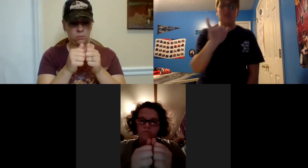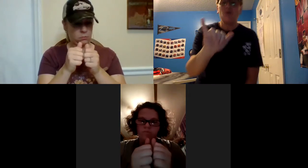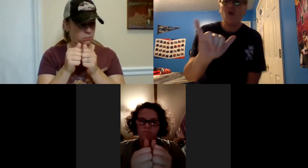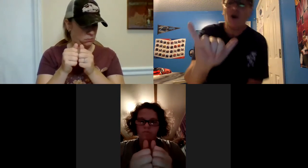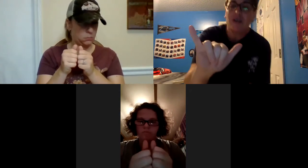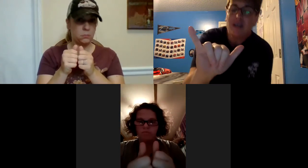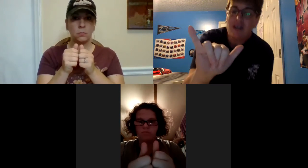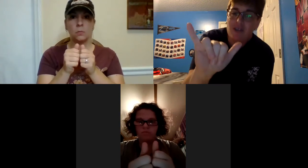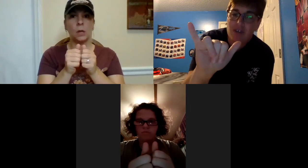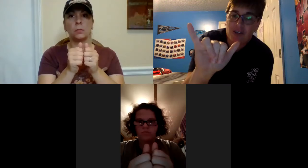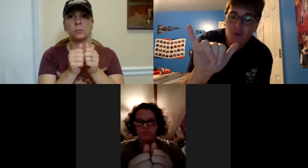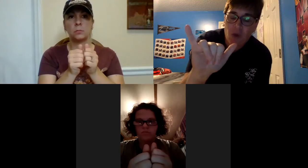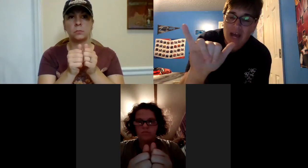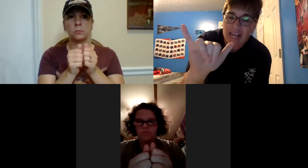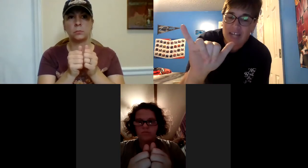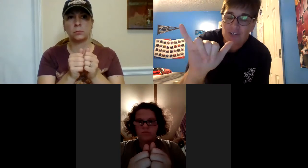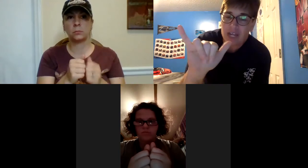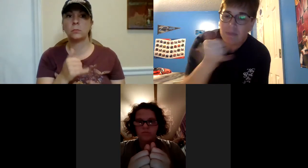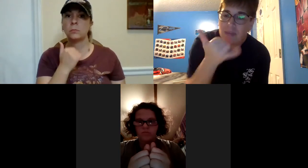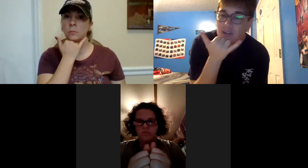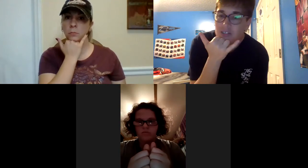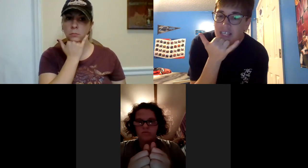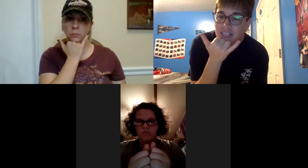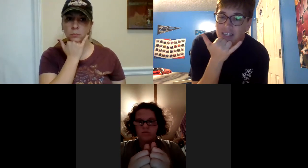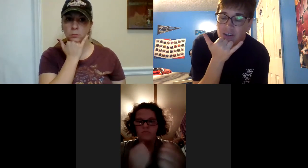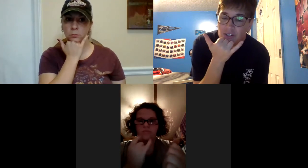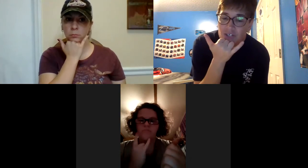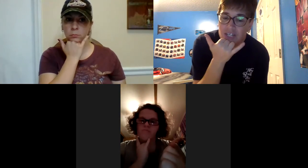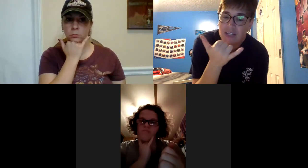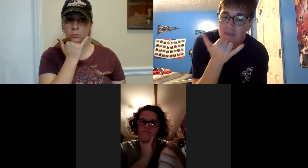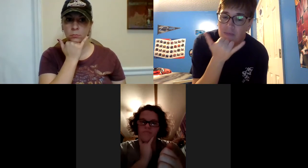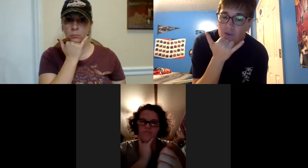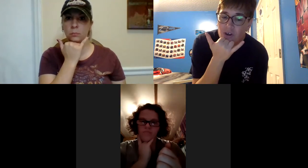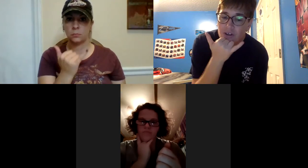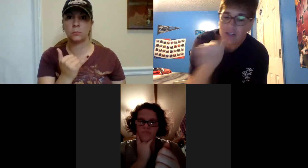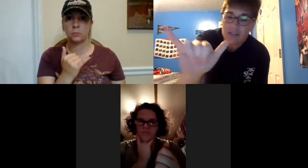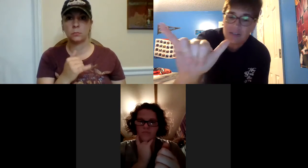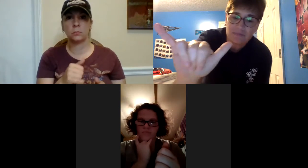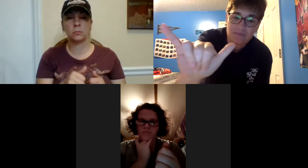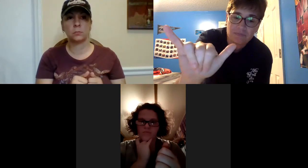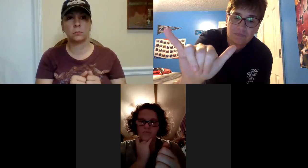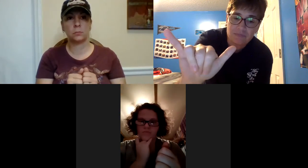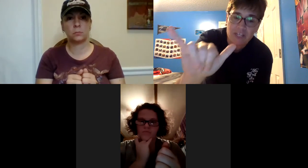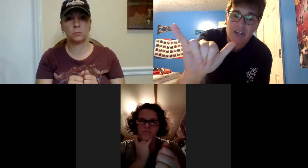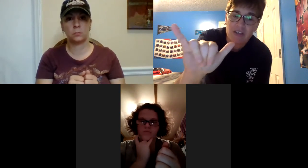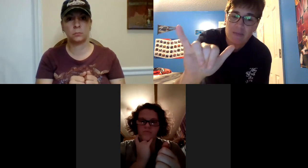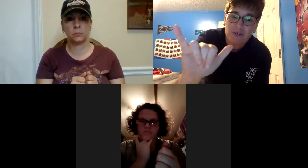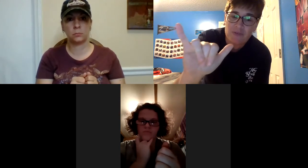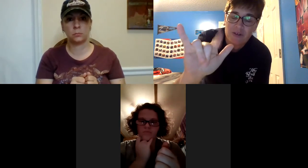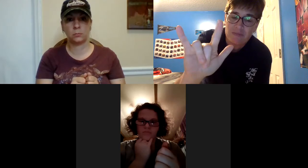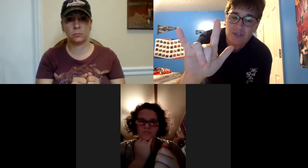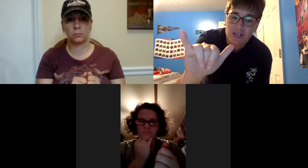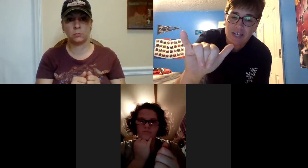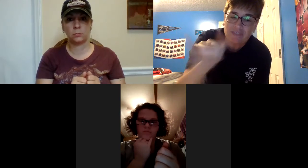Yep, so wrong, you've got your Y hand shape and you're just hitting it there at your chin. Yep, wrong. There you go. Yep, put